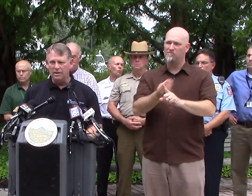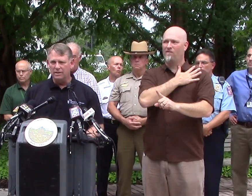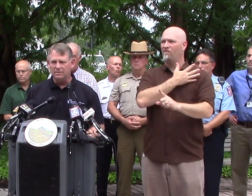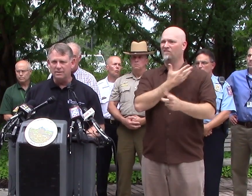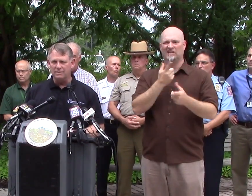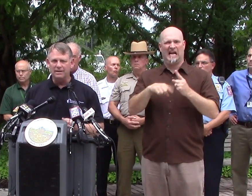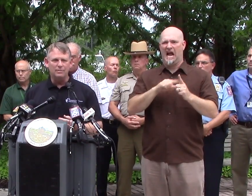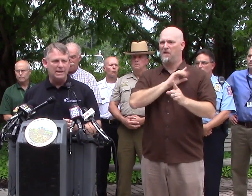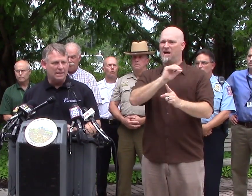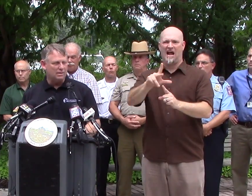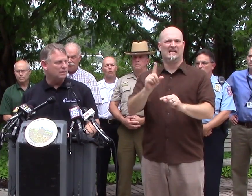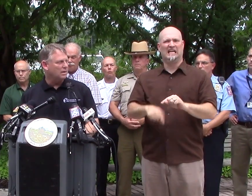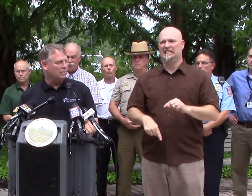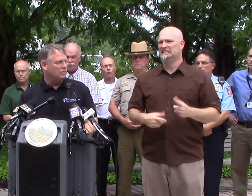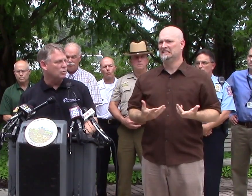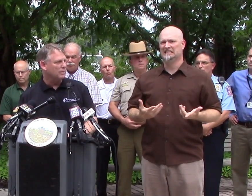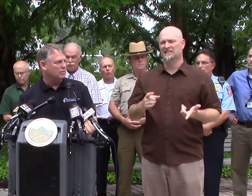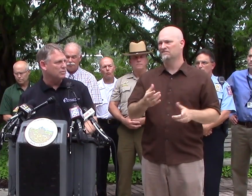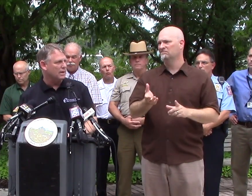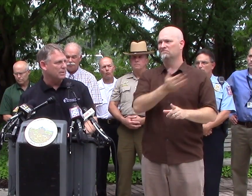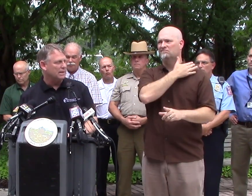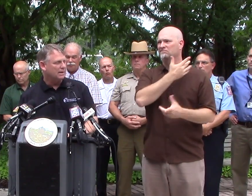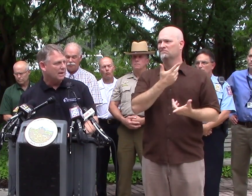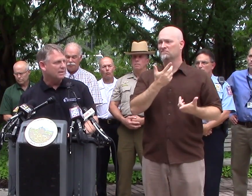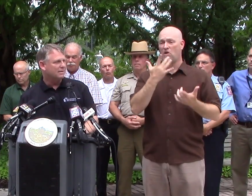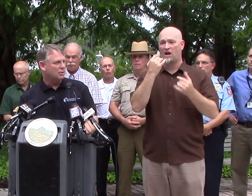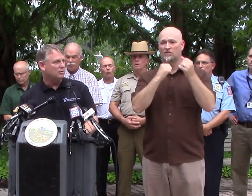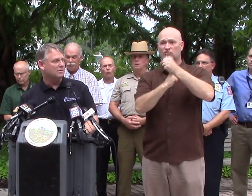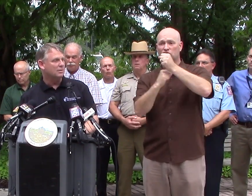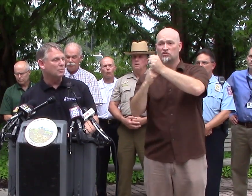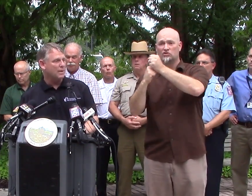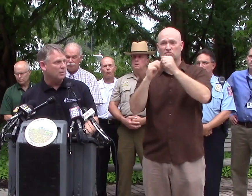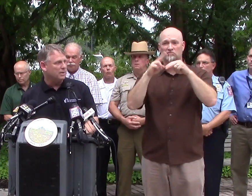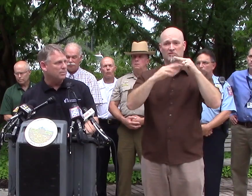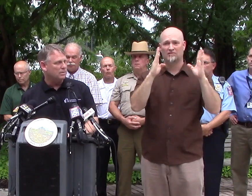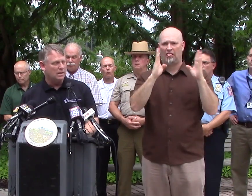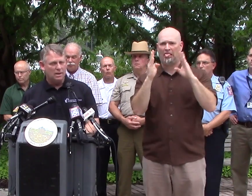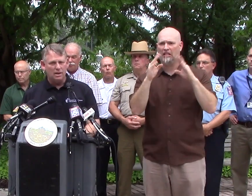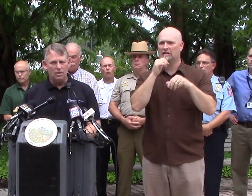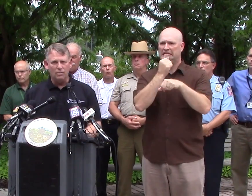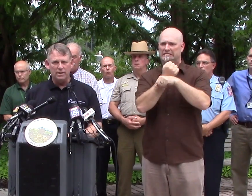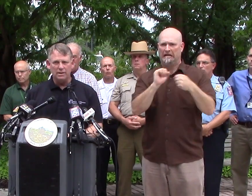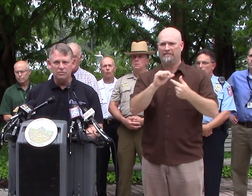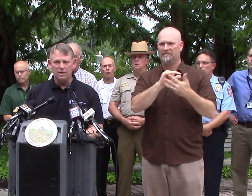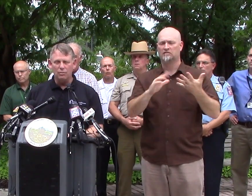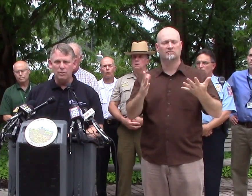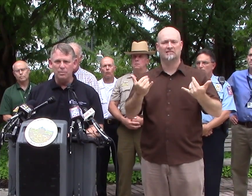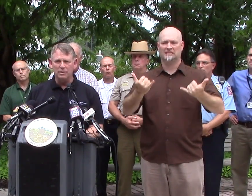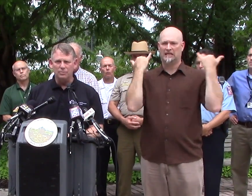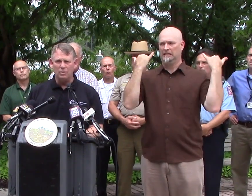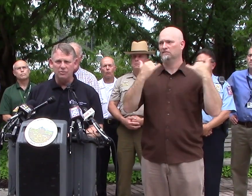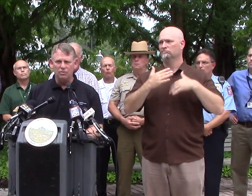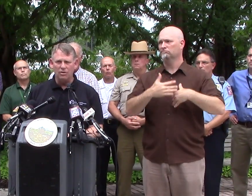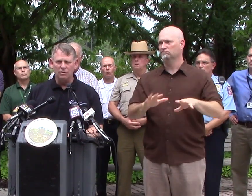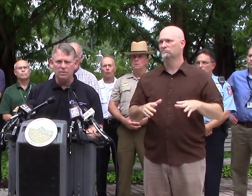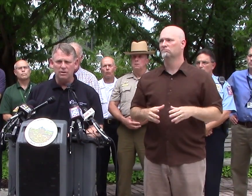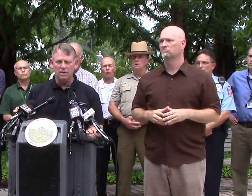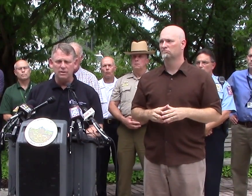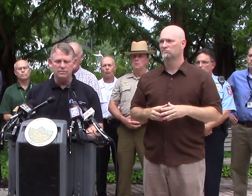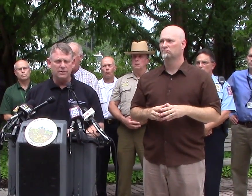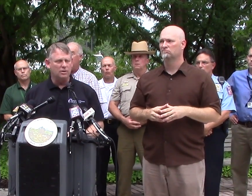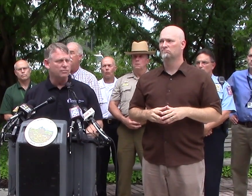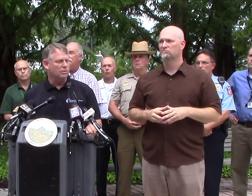so to estimate again, we just wouldn't be able to do that. But I can tell you it's a considerable amount of people. Yesterday when we opened up the Roger